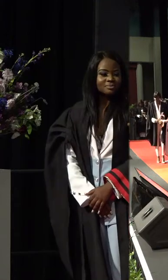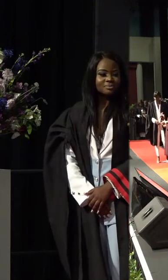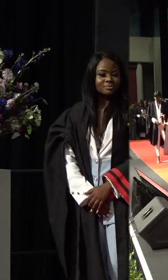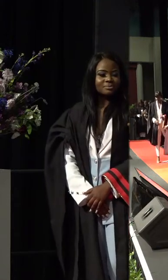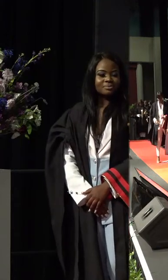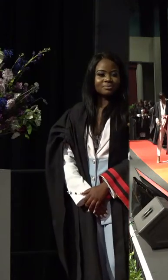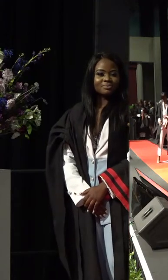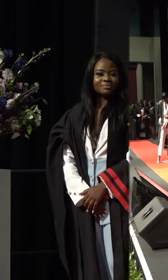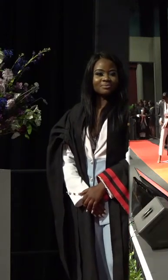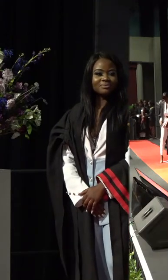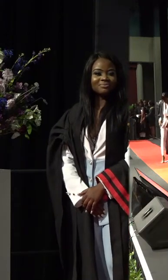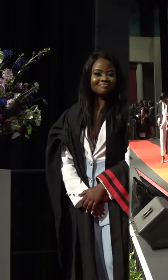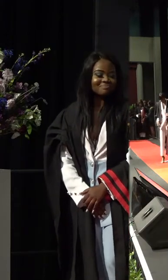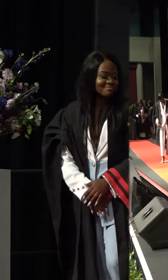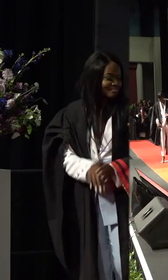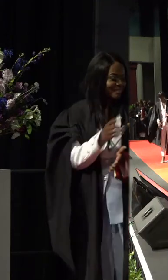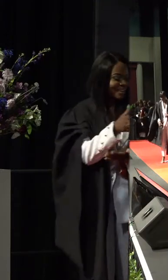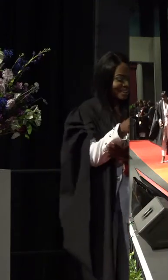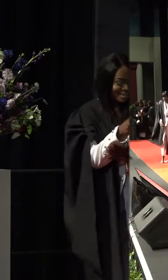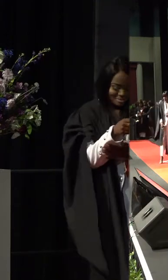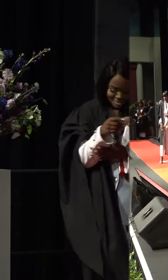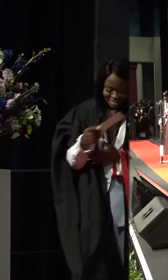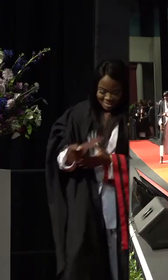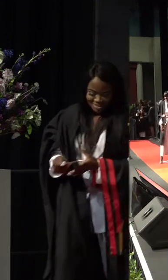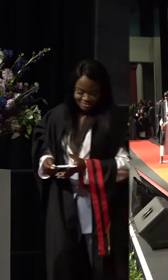Luyanda Ntomfikile Shabalala.